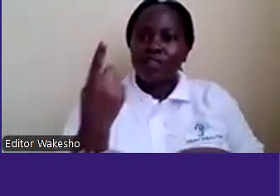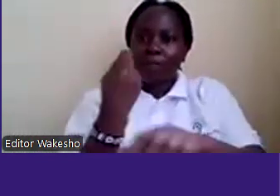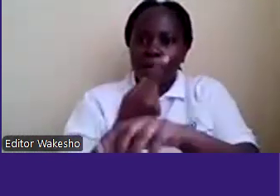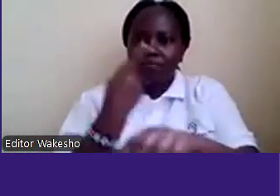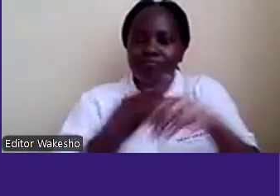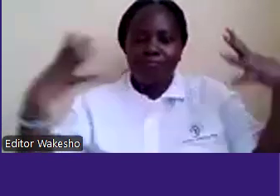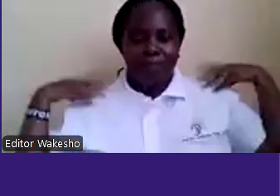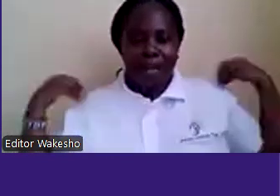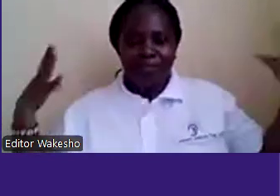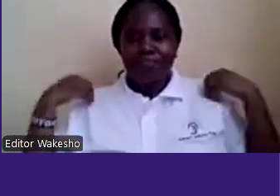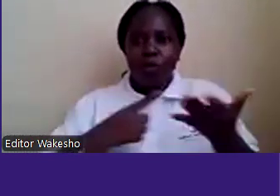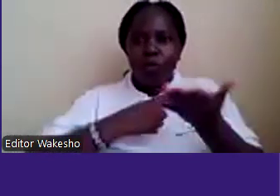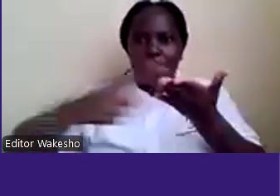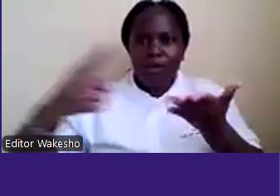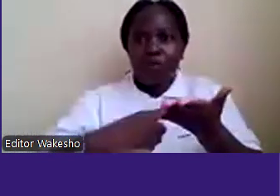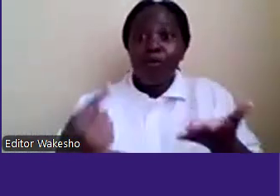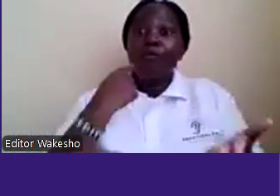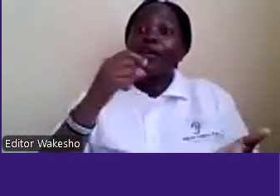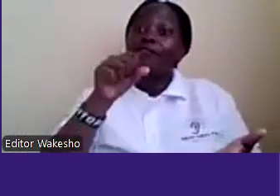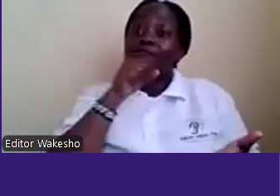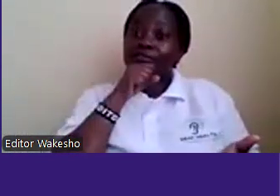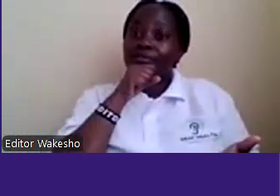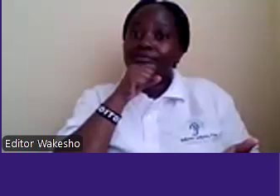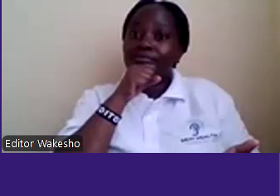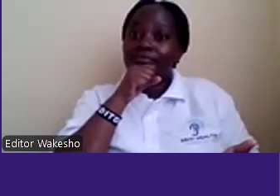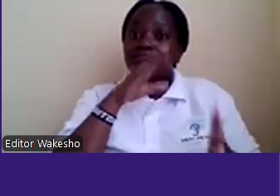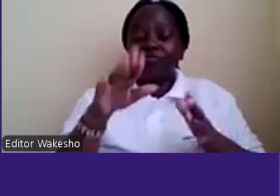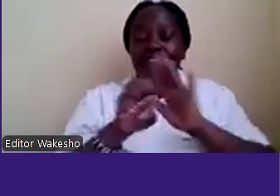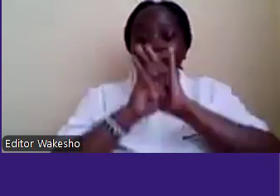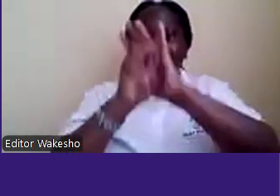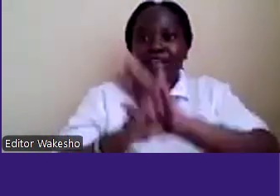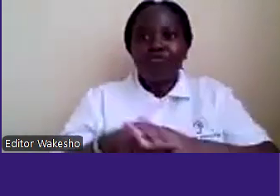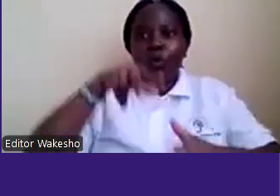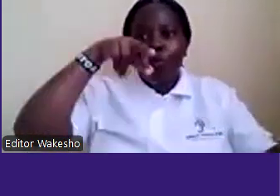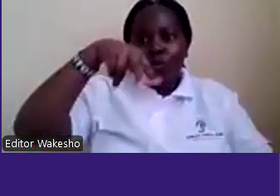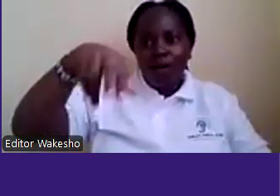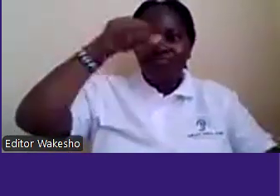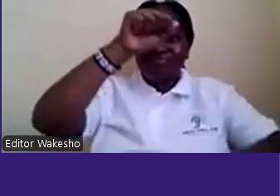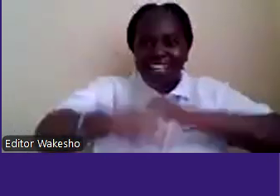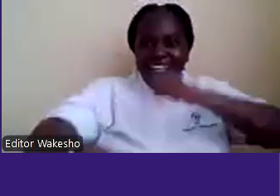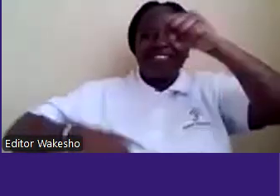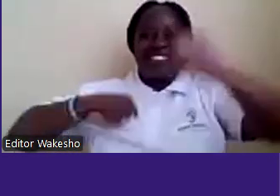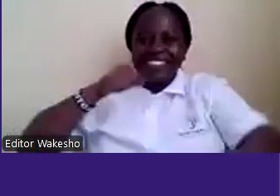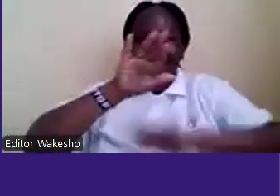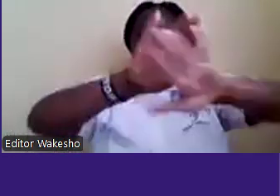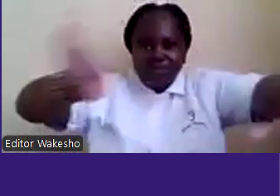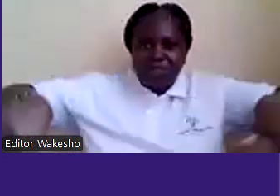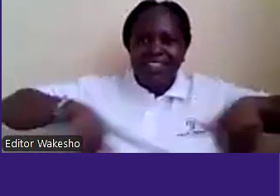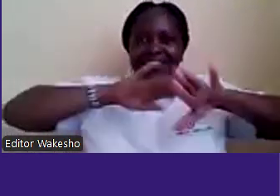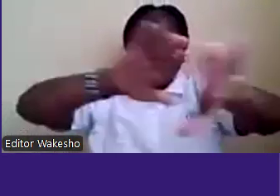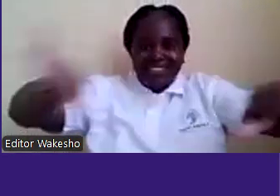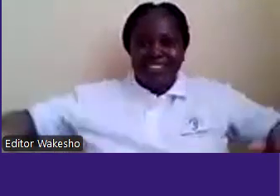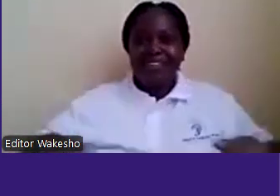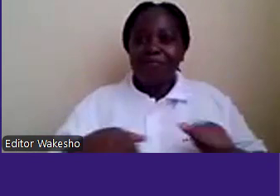So for example, the brisk walking, swimming, cycling. You need to monitor your blood sugar regularly. This is very